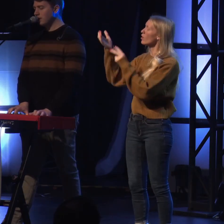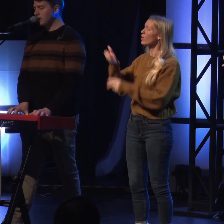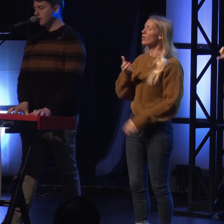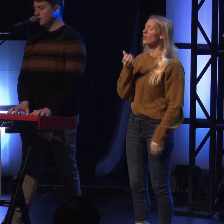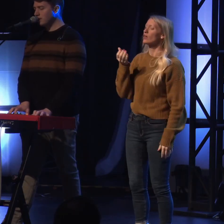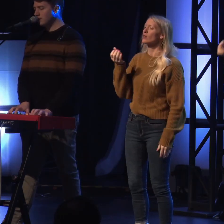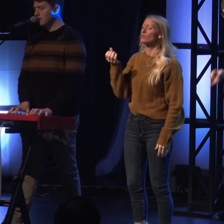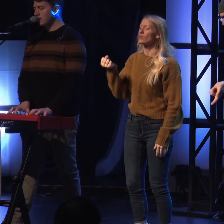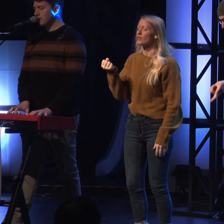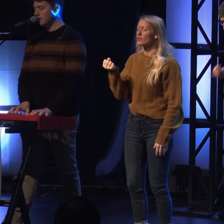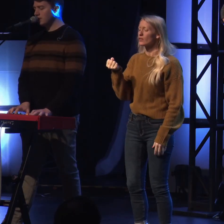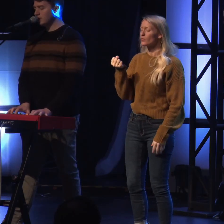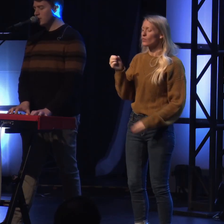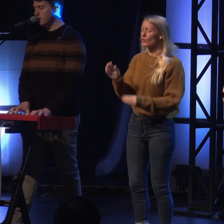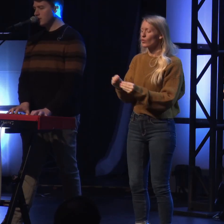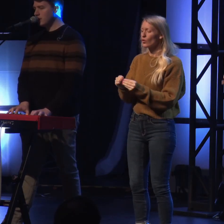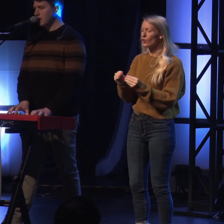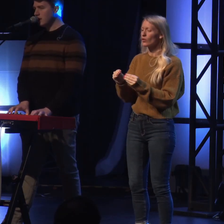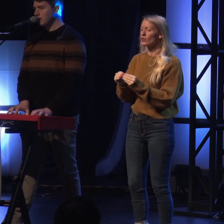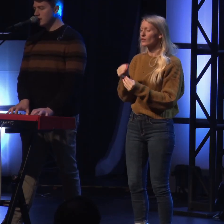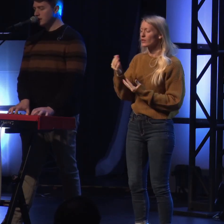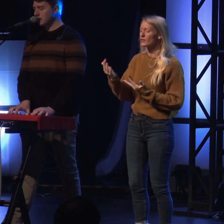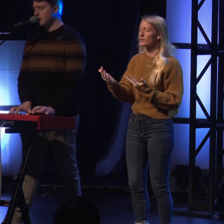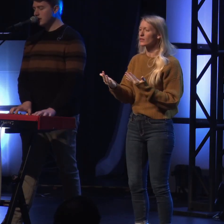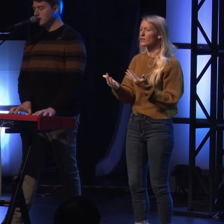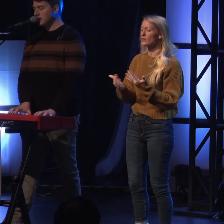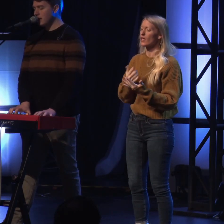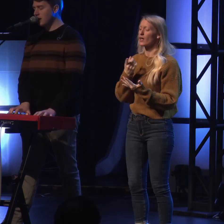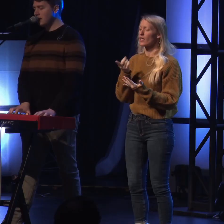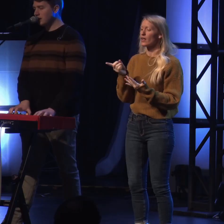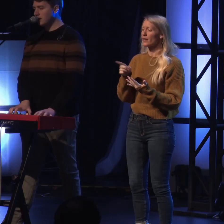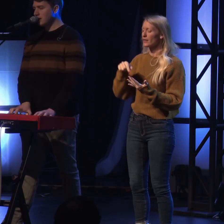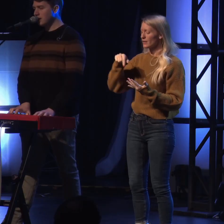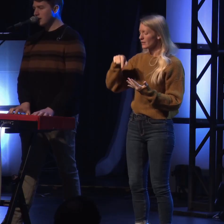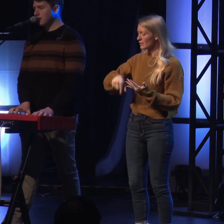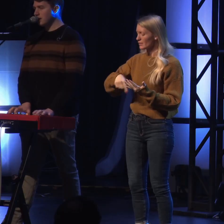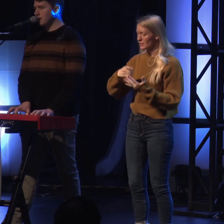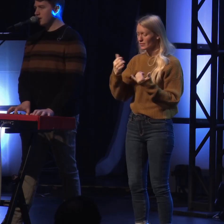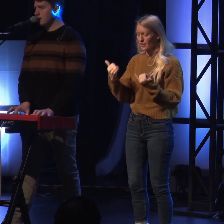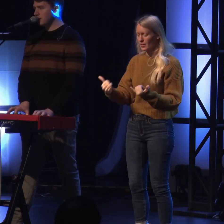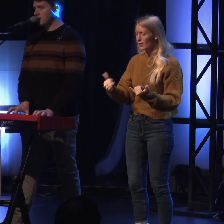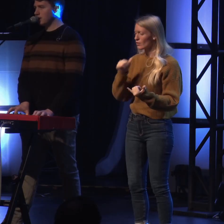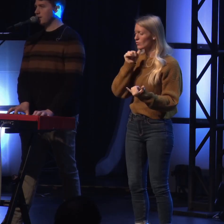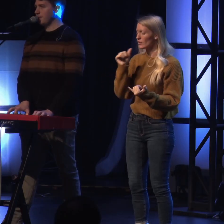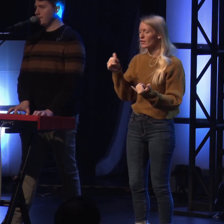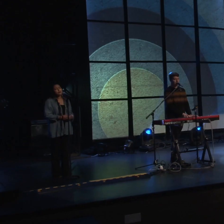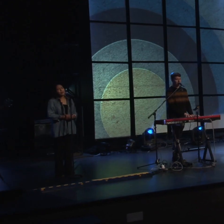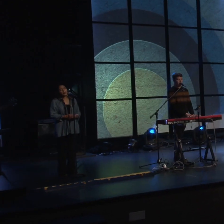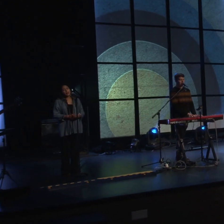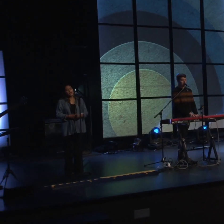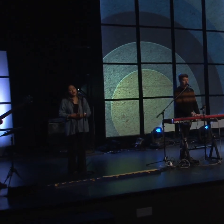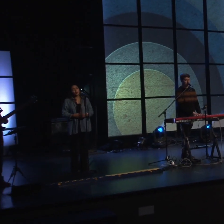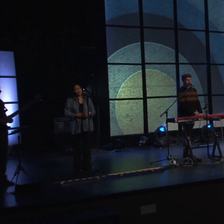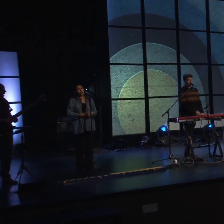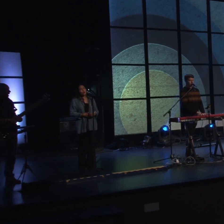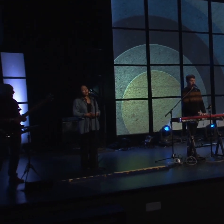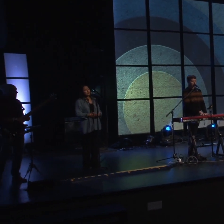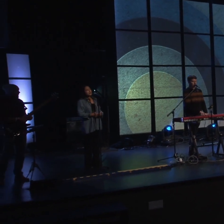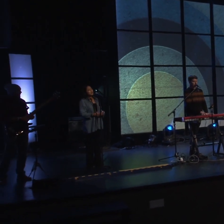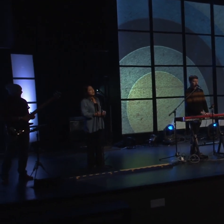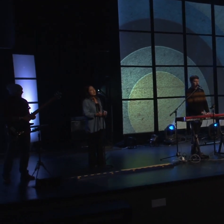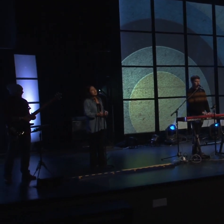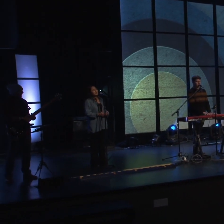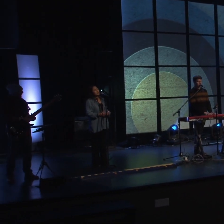Hold on a little more. This is not the end.